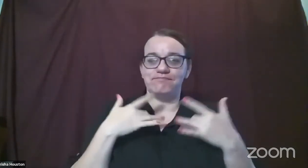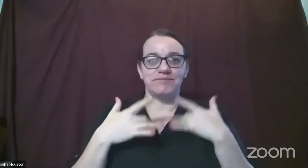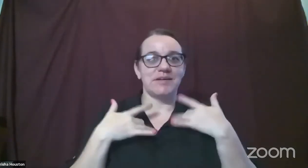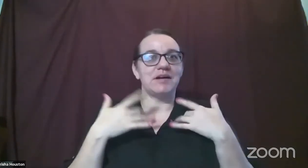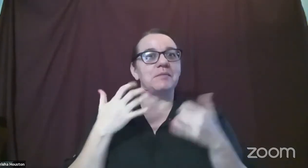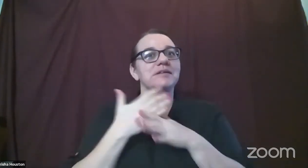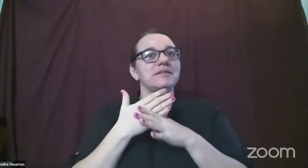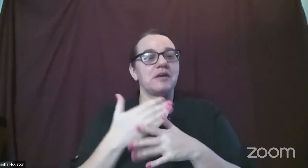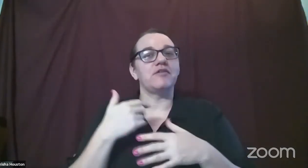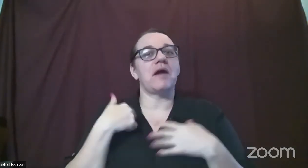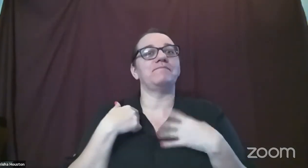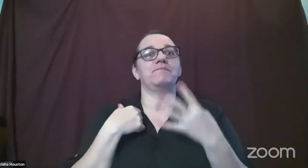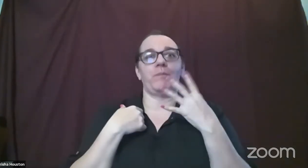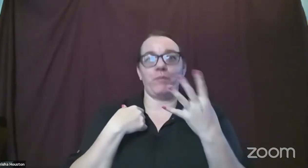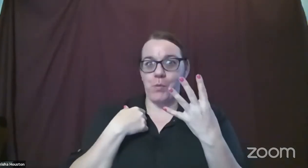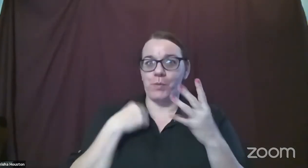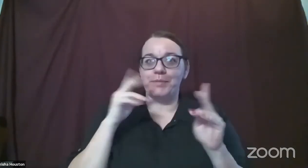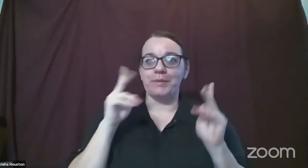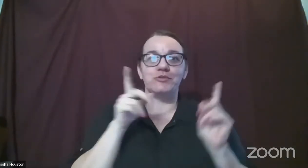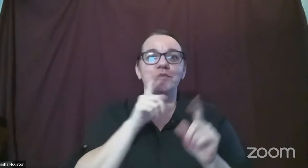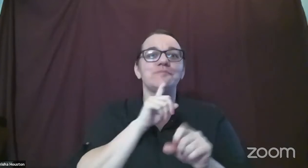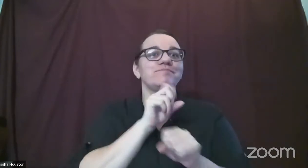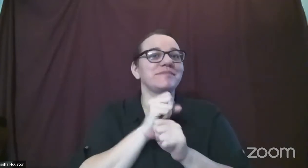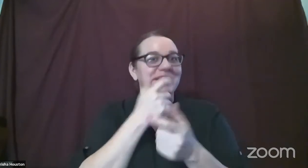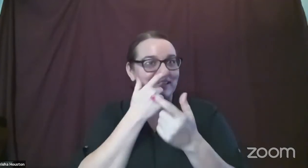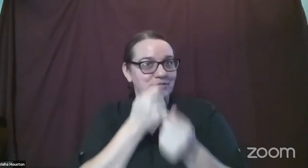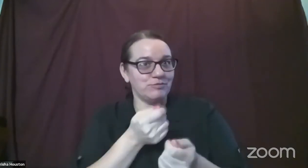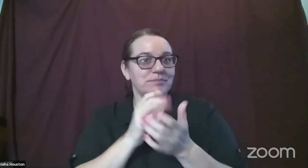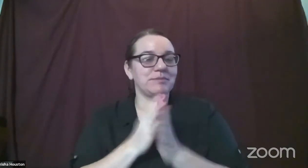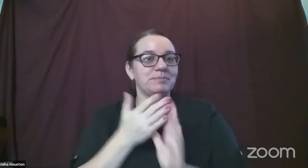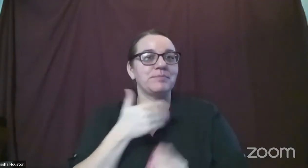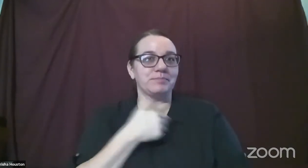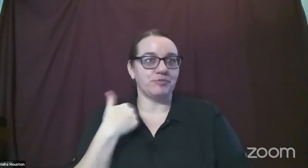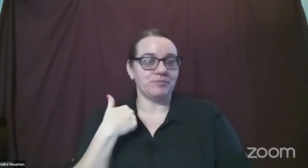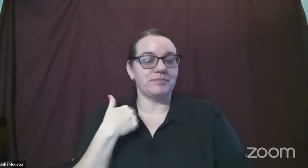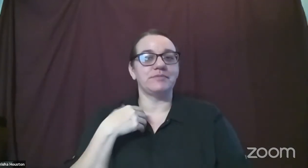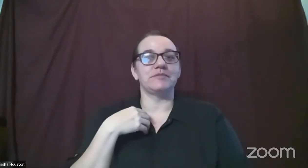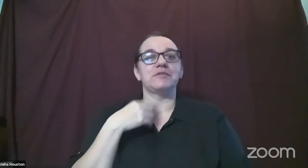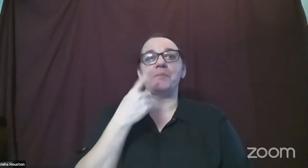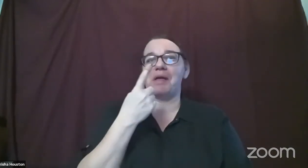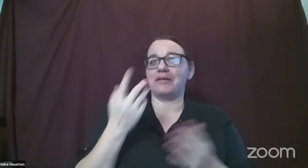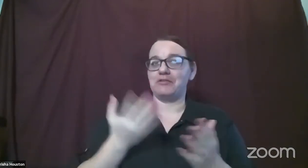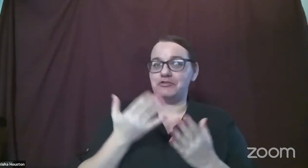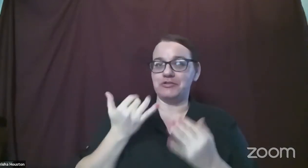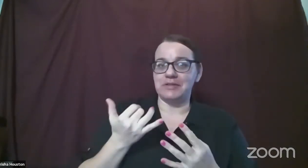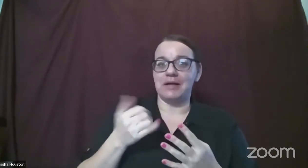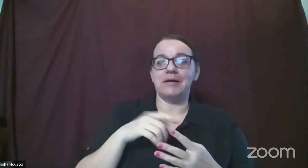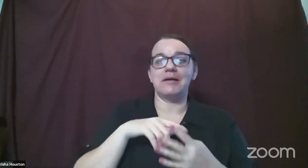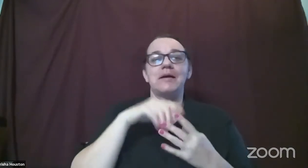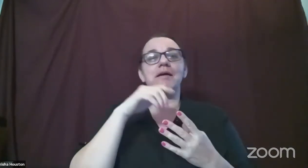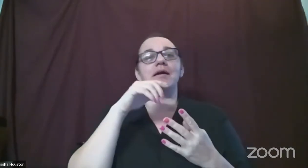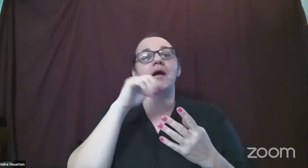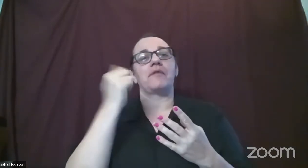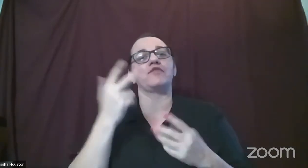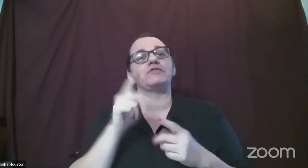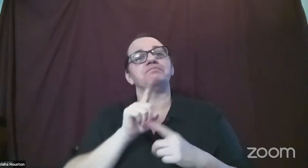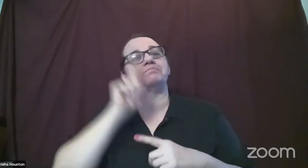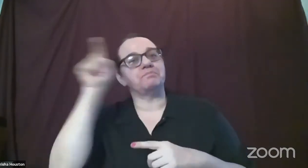members. That is important and exciting. We have 4 individuals who have expressed interest in becoming a board member. One is here with